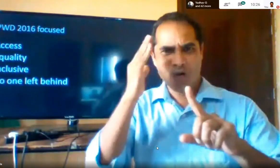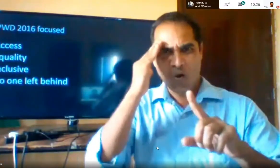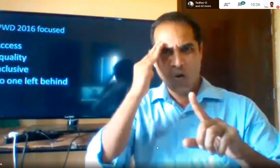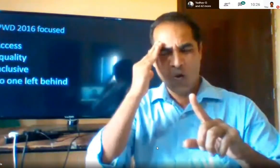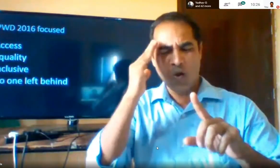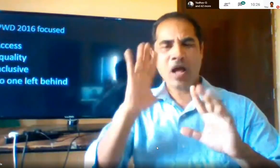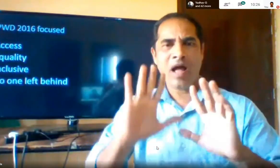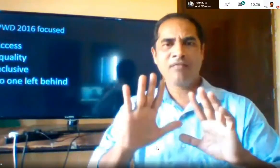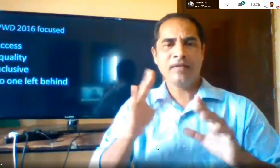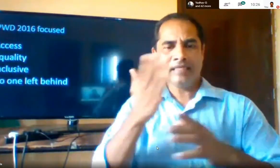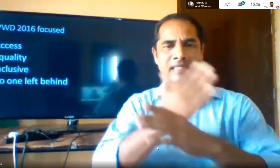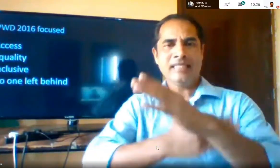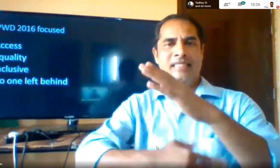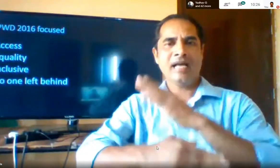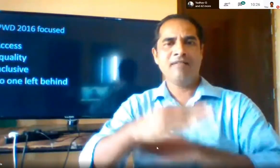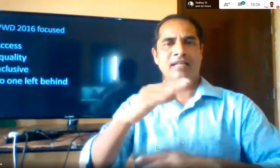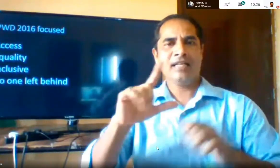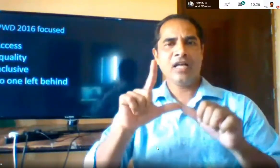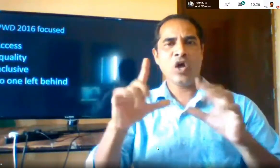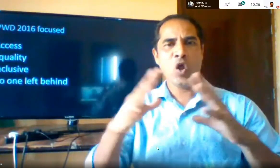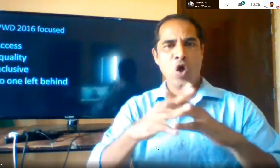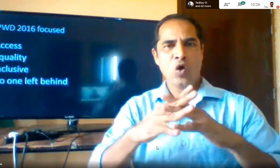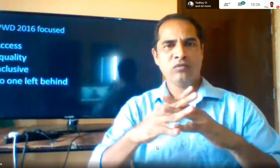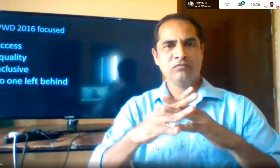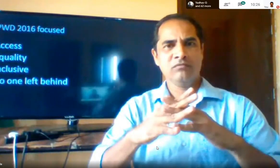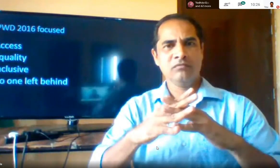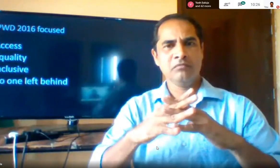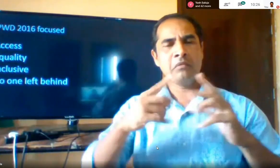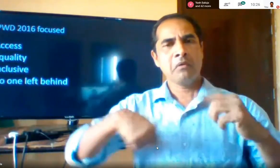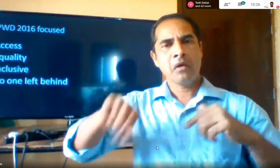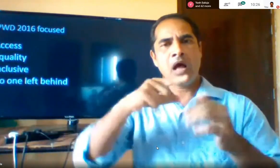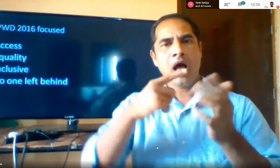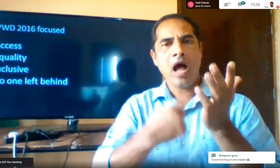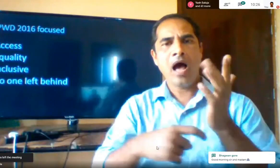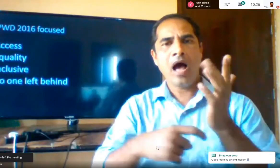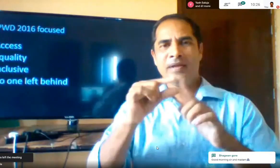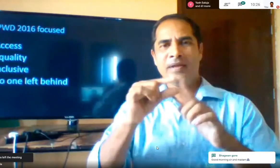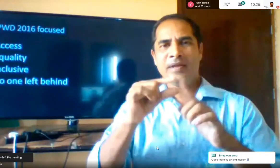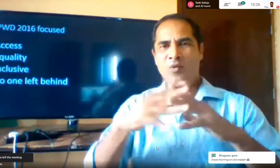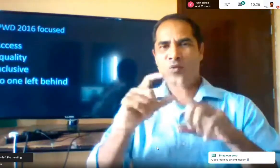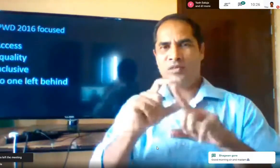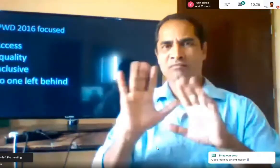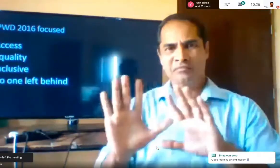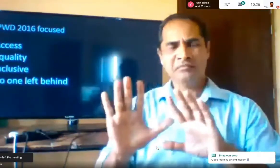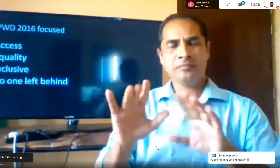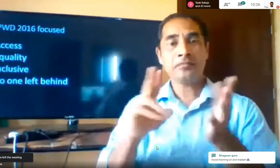Next, RPWD. I hope all of you know that. The disability law.